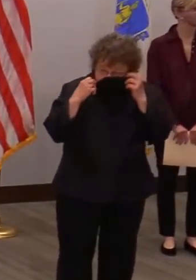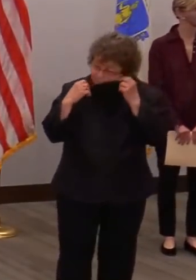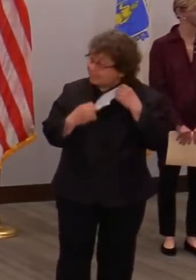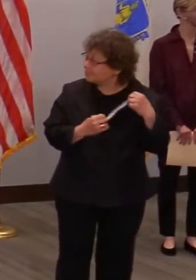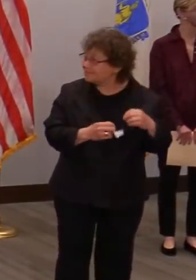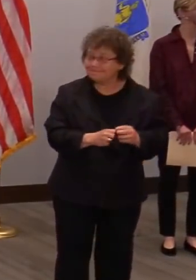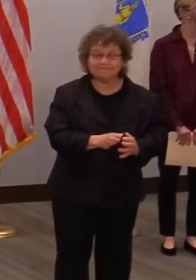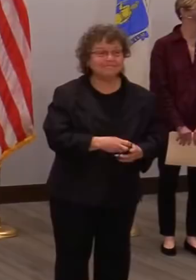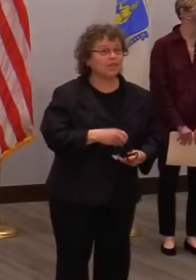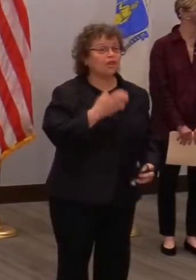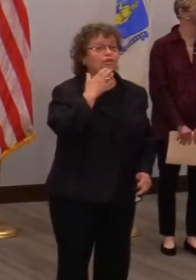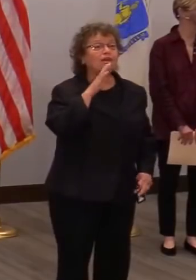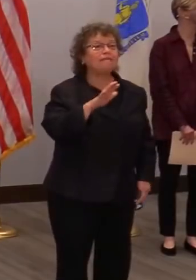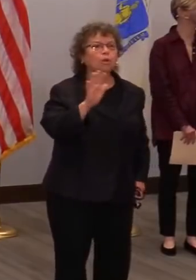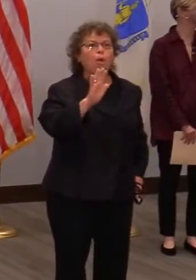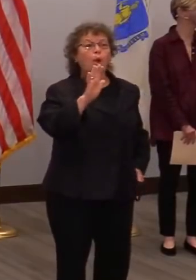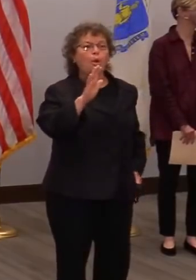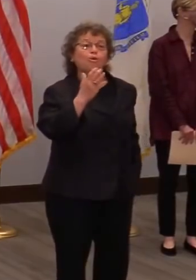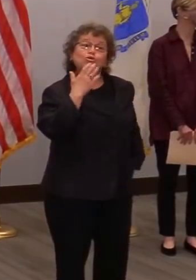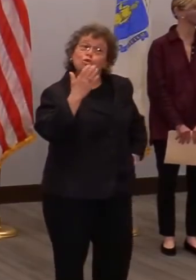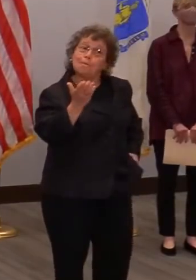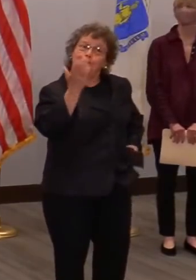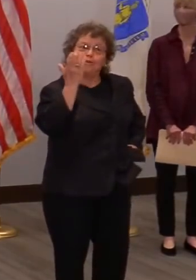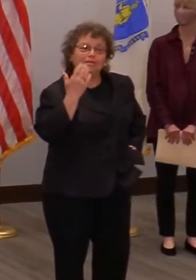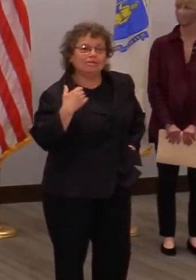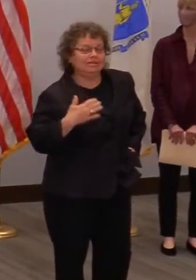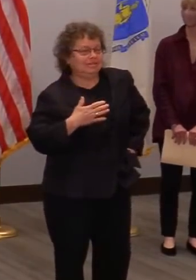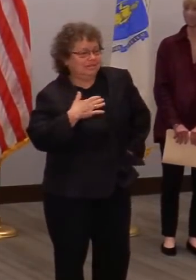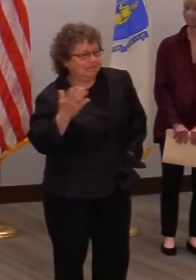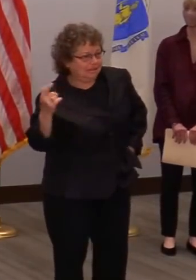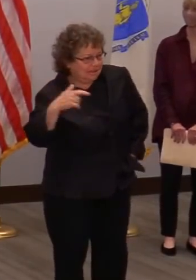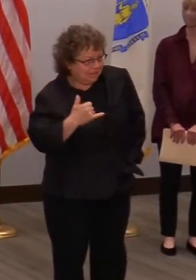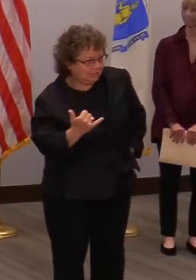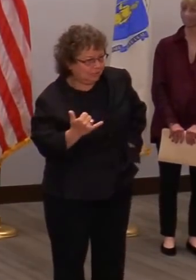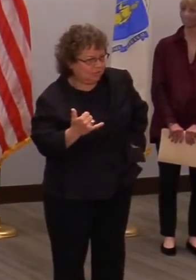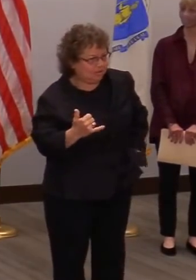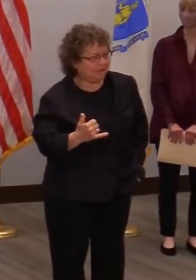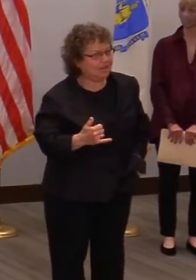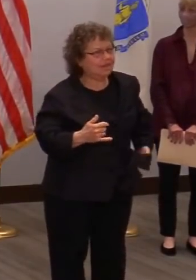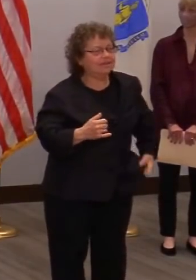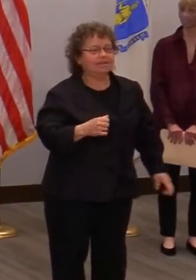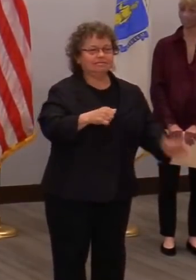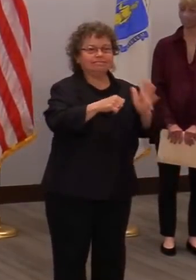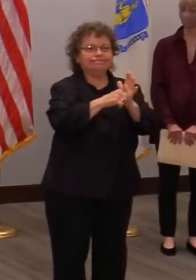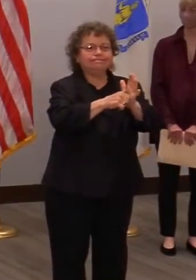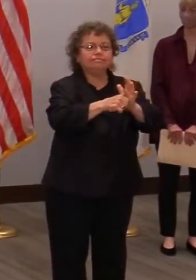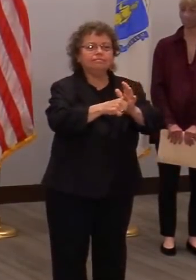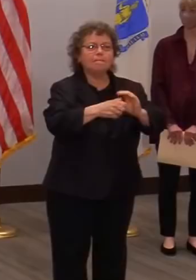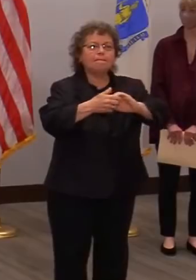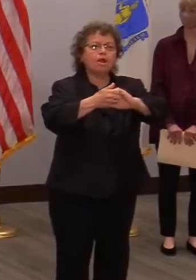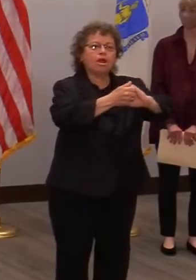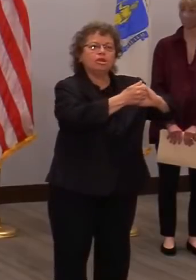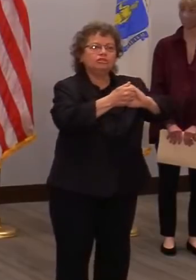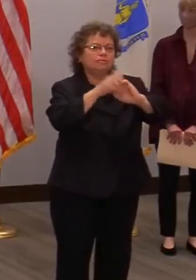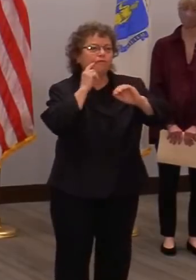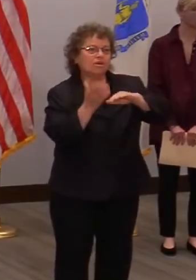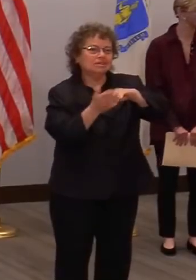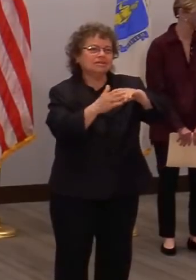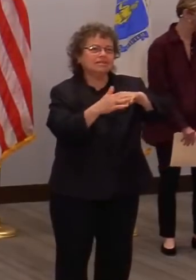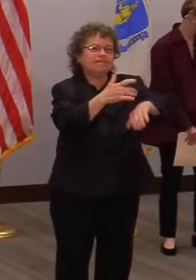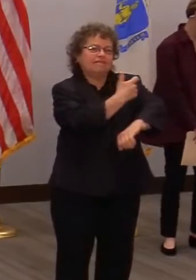Good morning. We're glad to be here today to highlight a partnership to increase vaccination rates in some of our